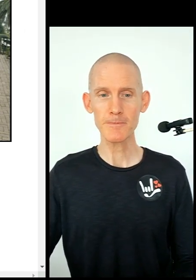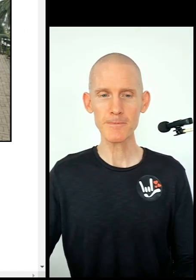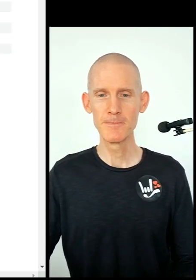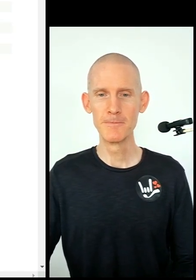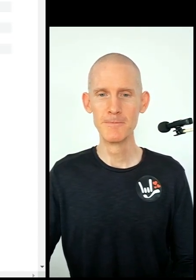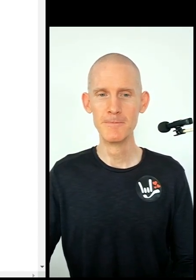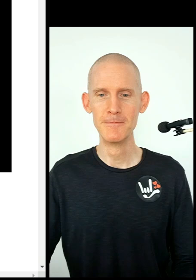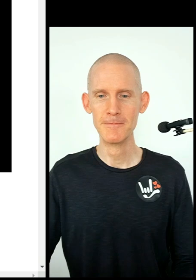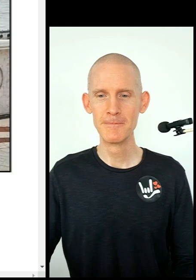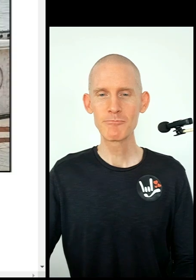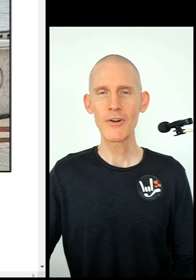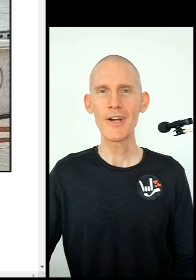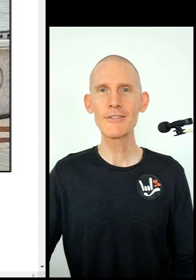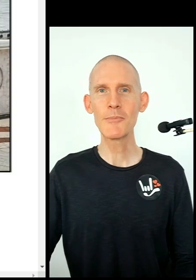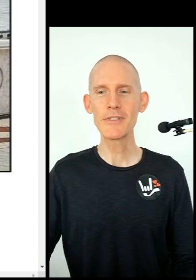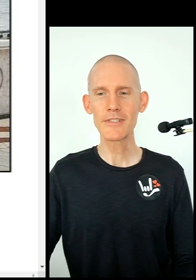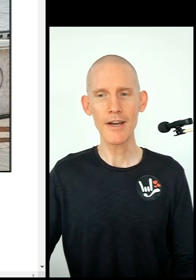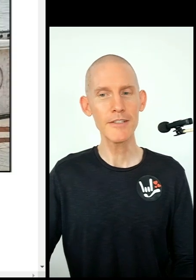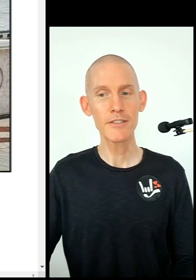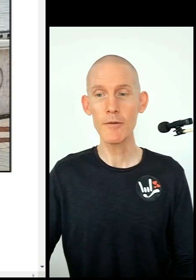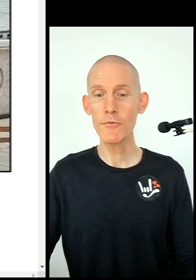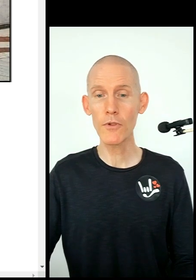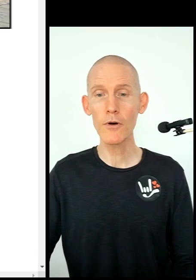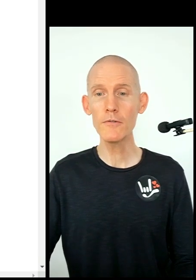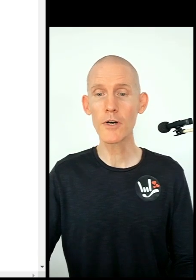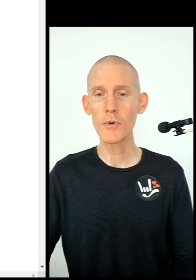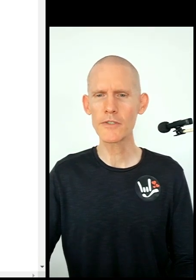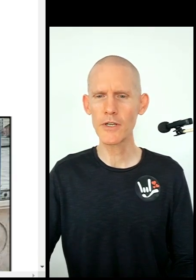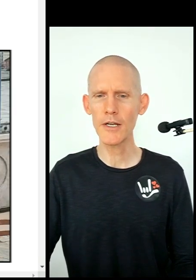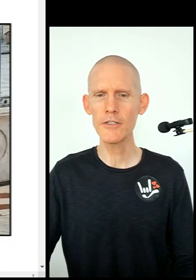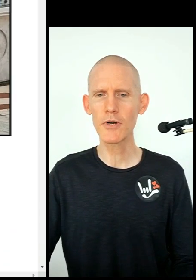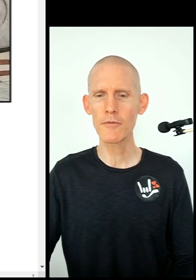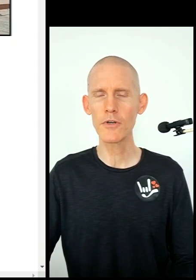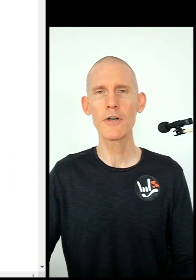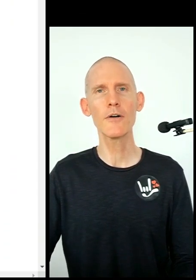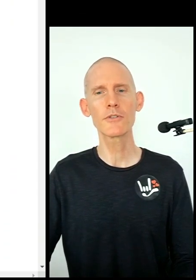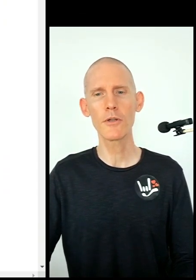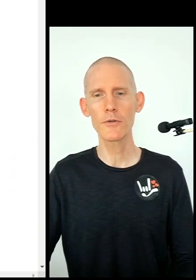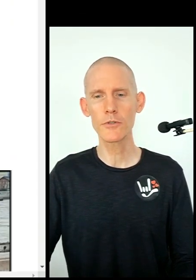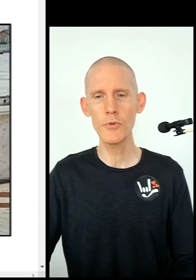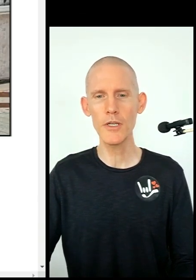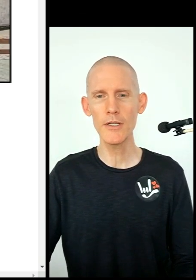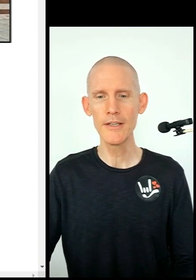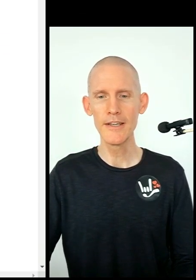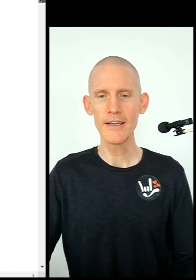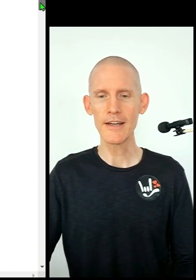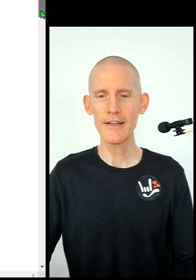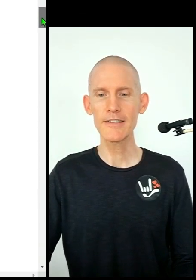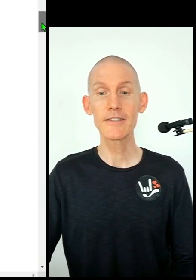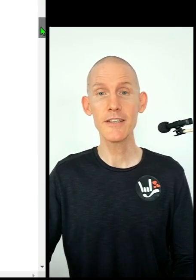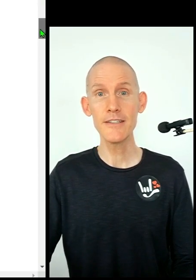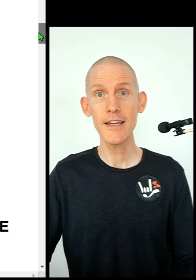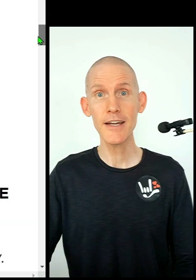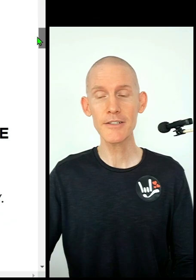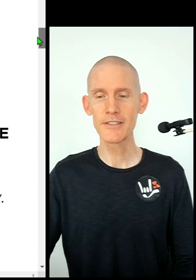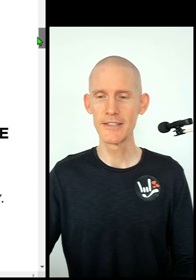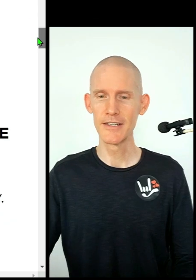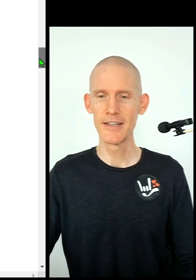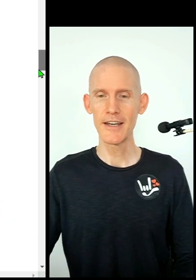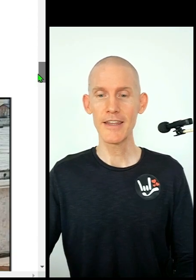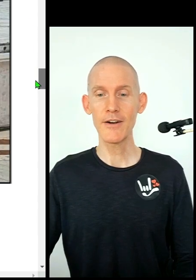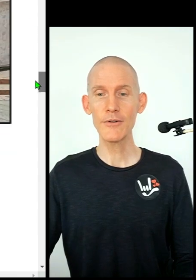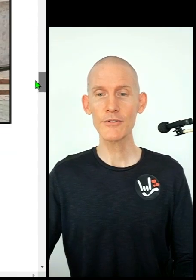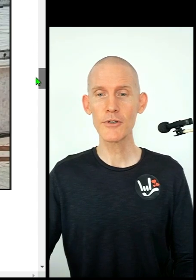place. All right, so I'm going to sign, same flow. What am I signing? Try to figure it out, slower speed,